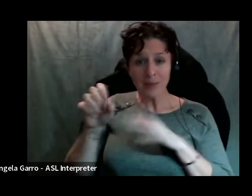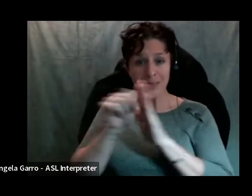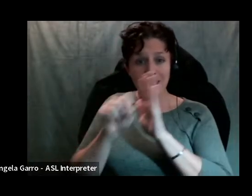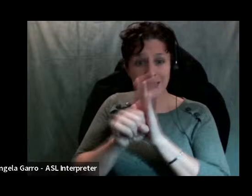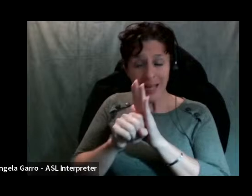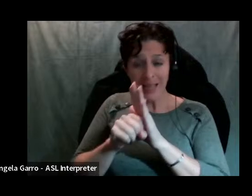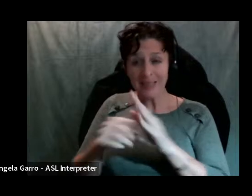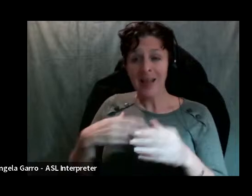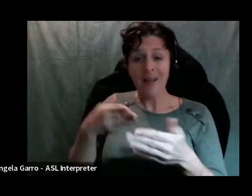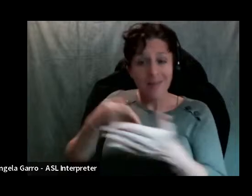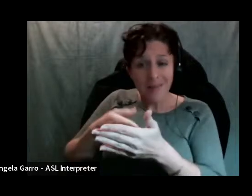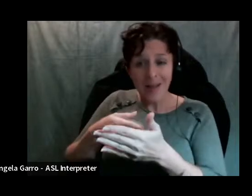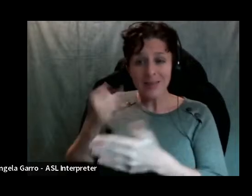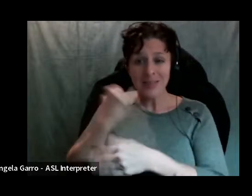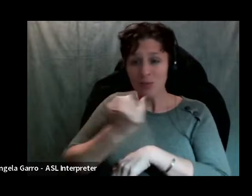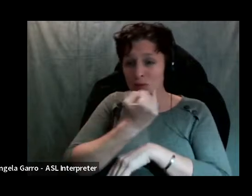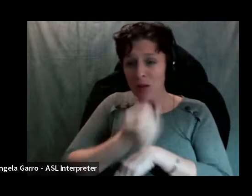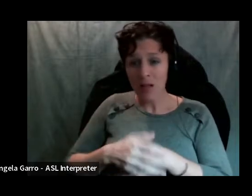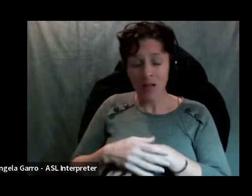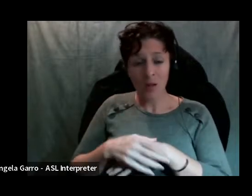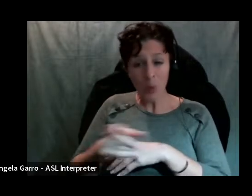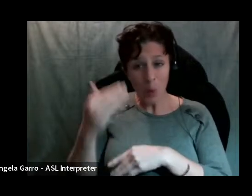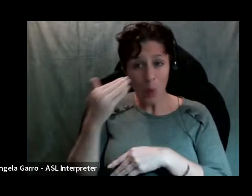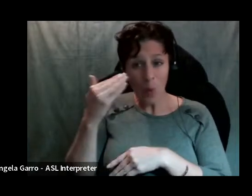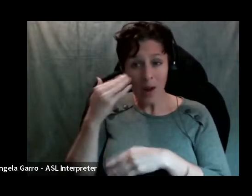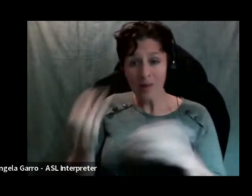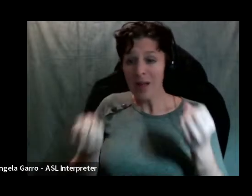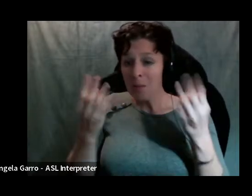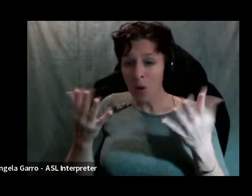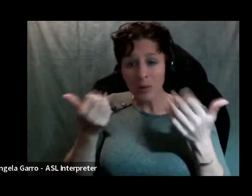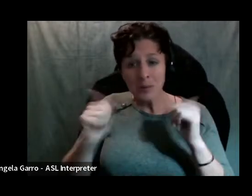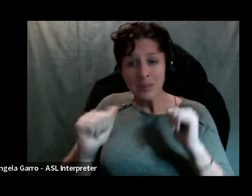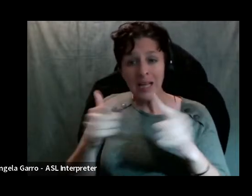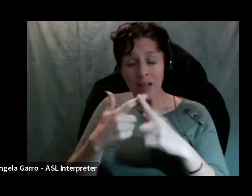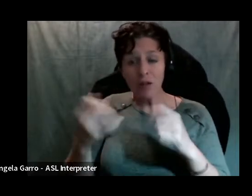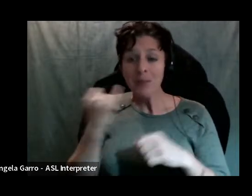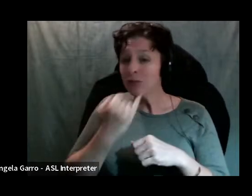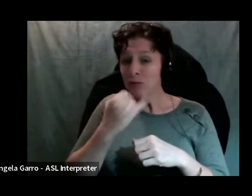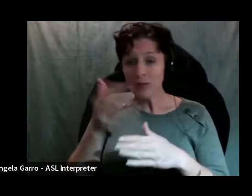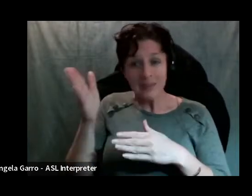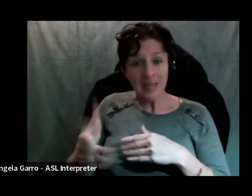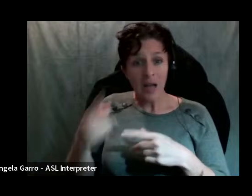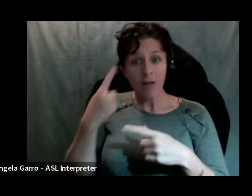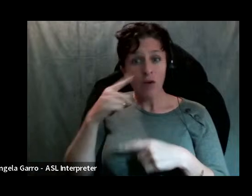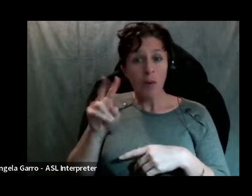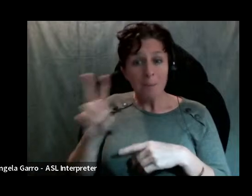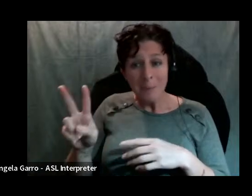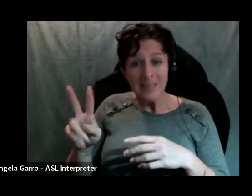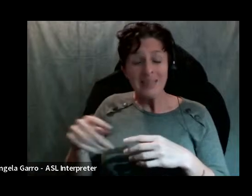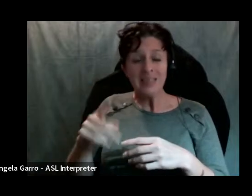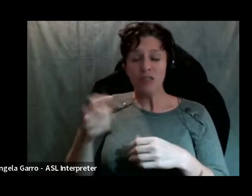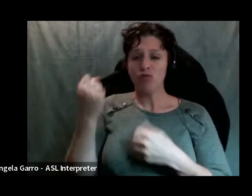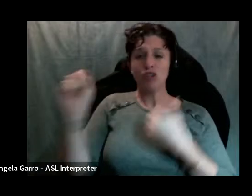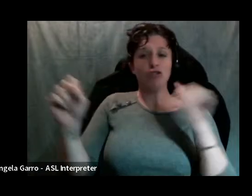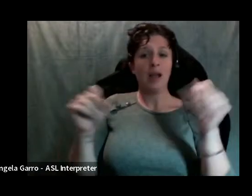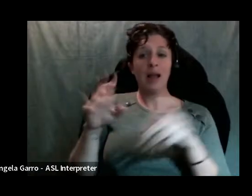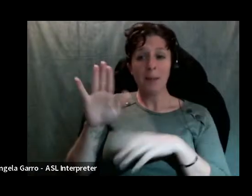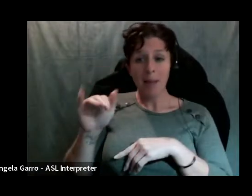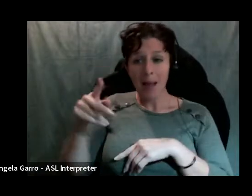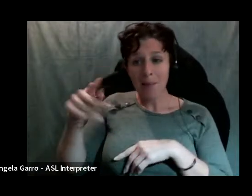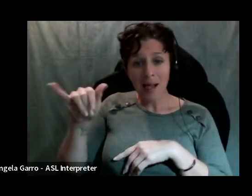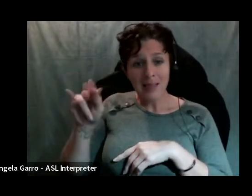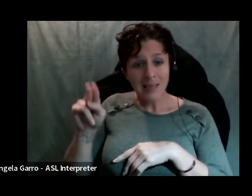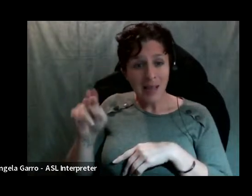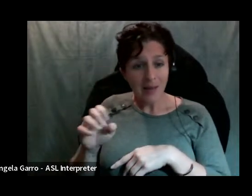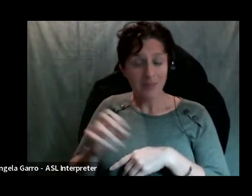against Israel? Are you aware of multiple attempts from the Israeli side for peace that were rejected by Palestinians? These are only